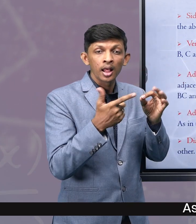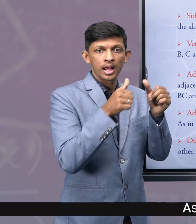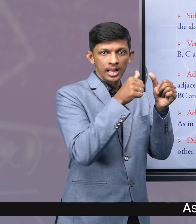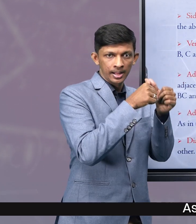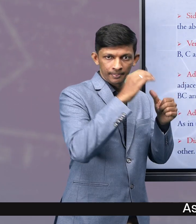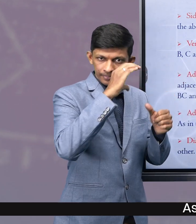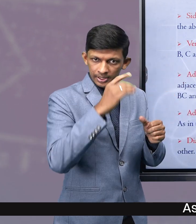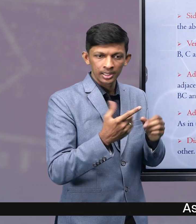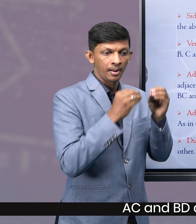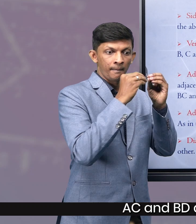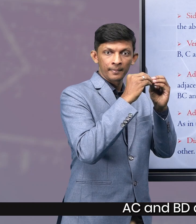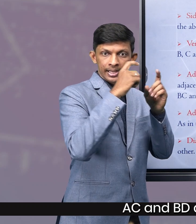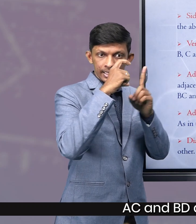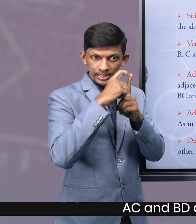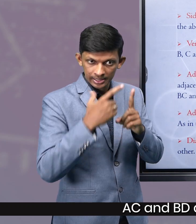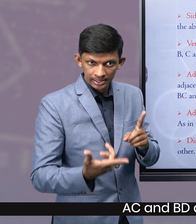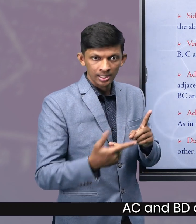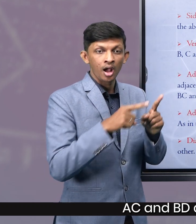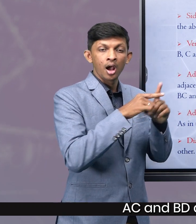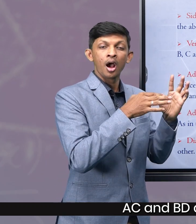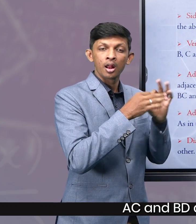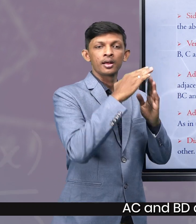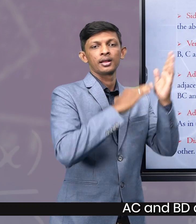As in the above figure, AC and BD are diagonals of the polygon.